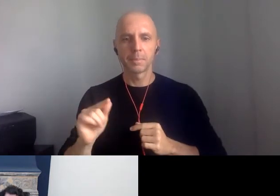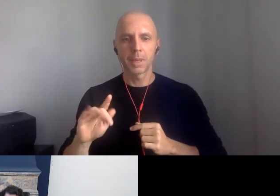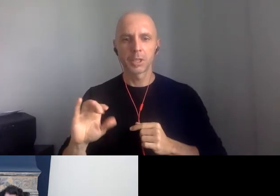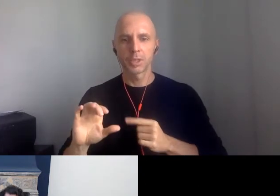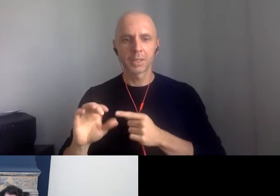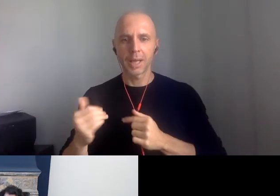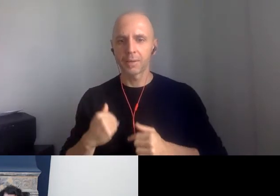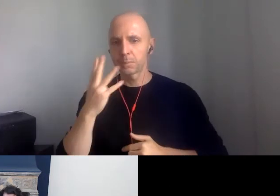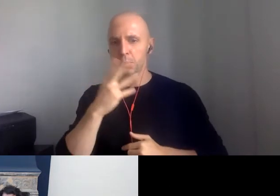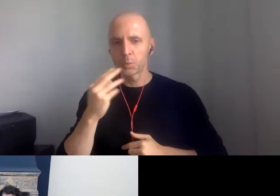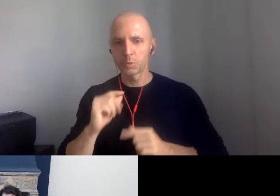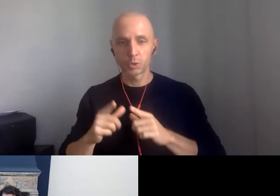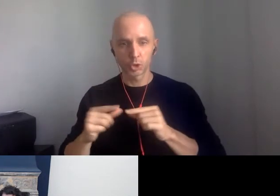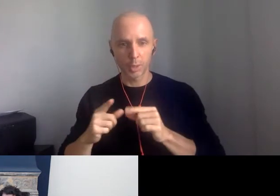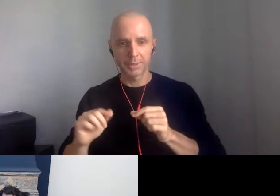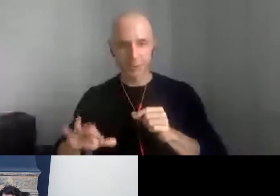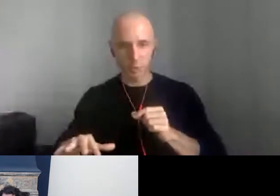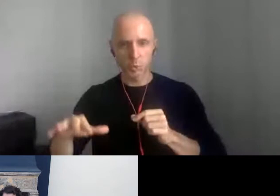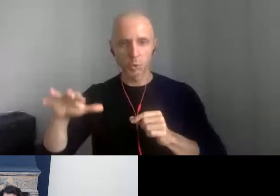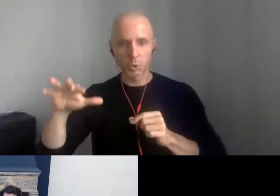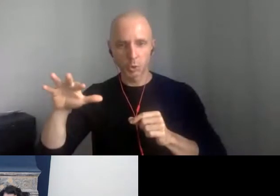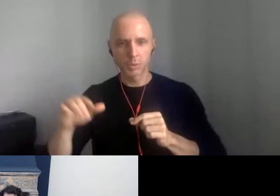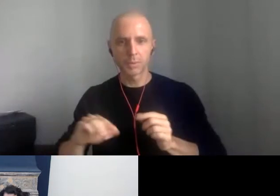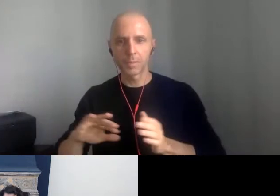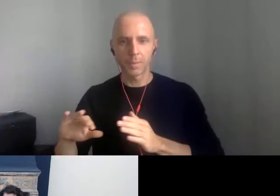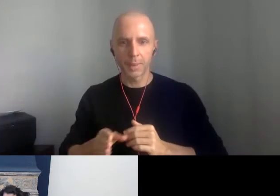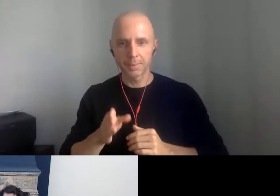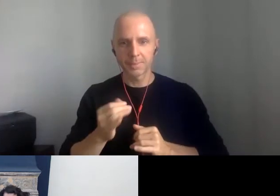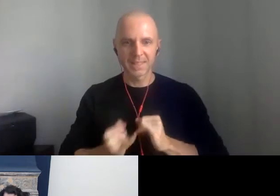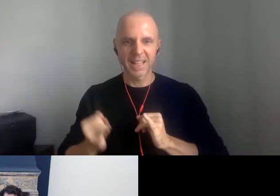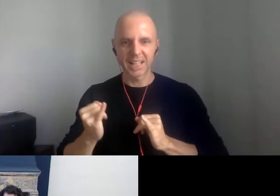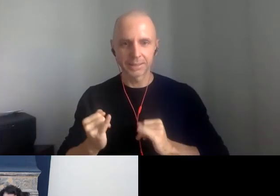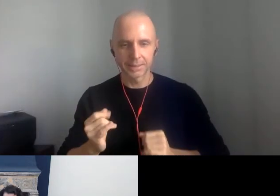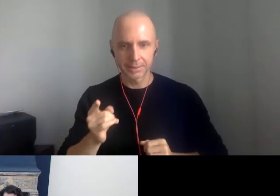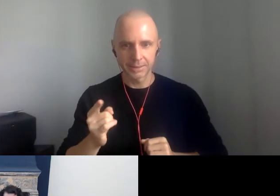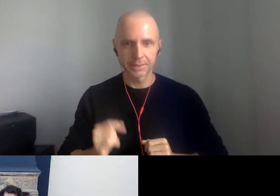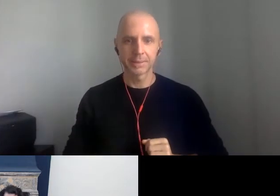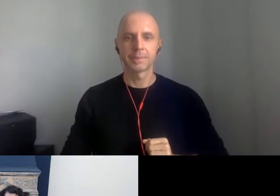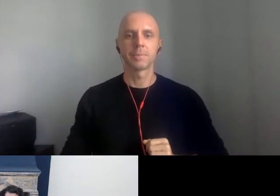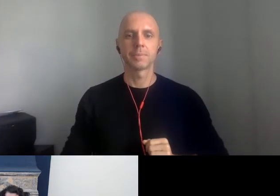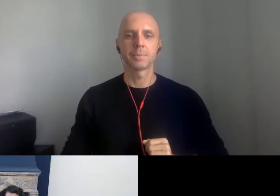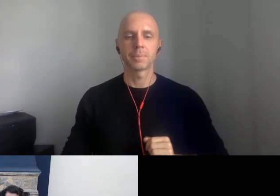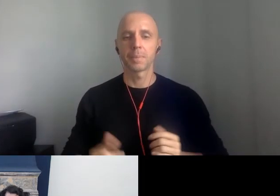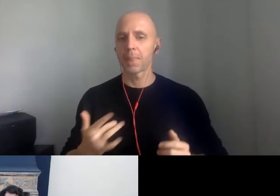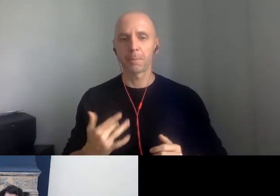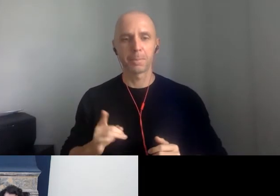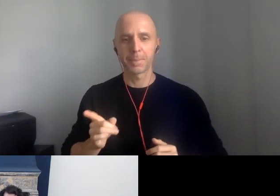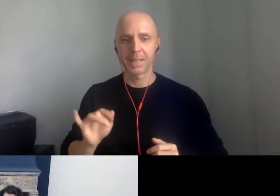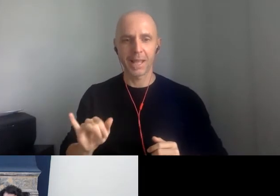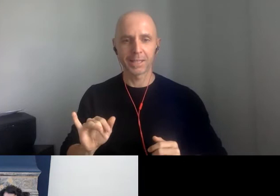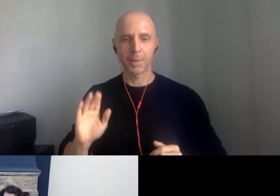aces. And of course, the Folly Garden being a perfect example of quintessential English cottage garden.